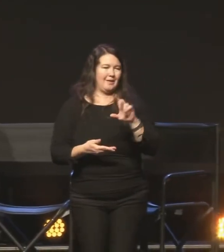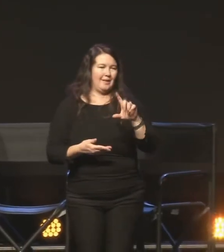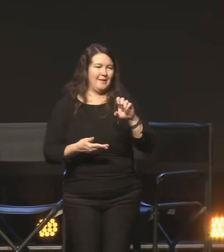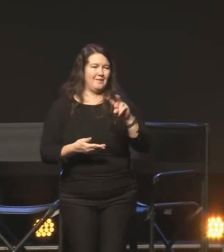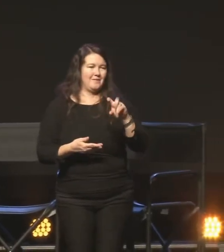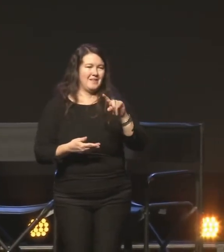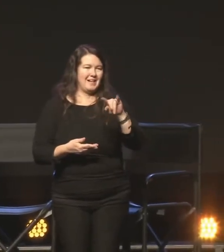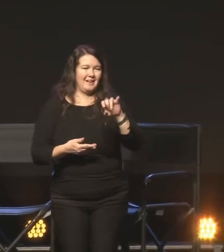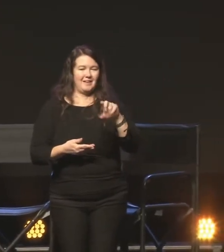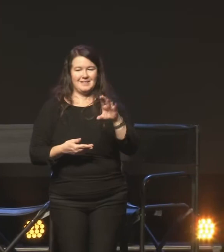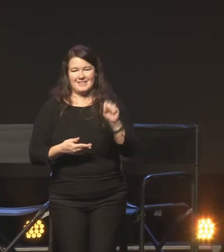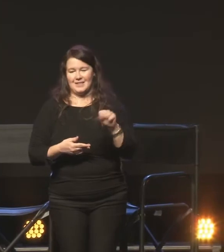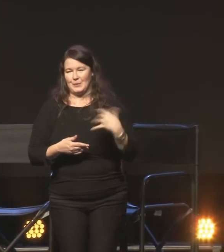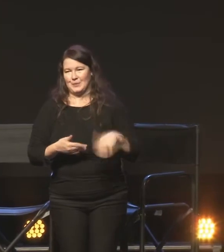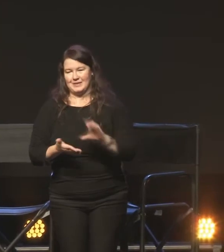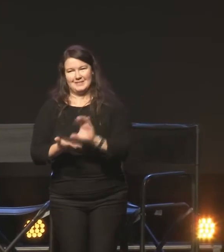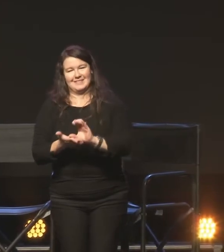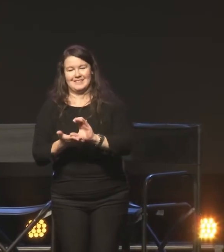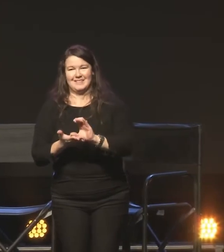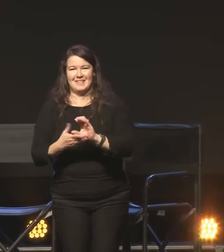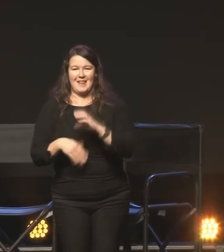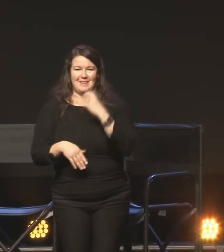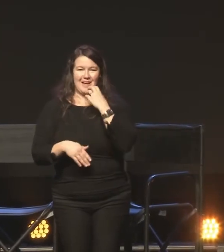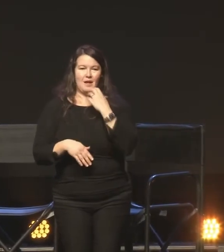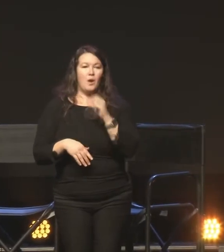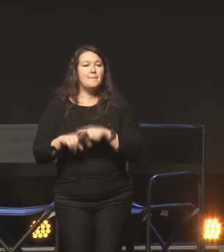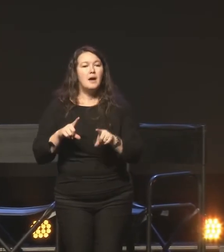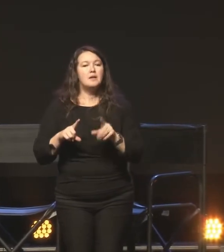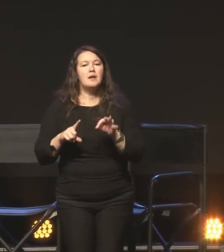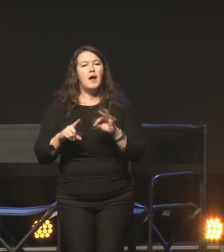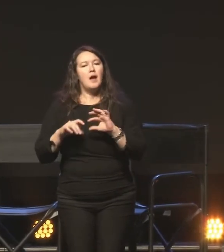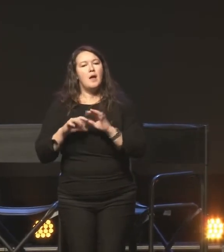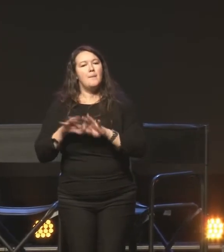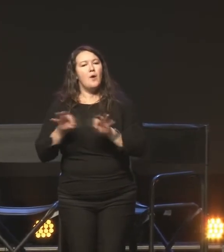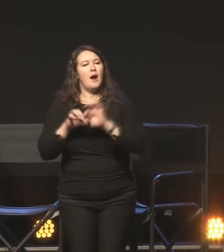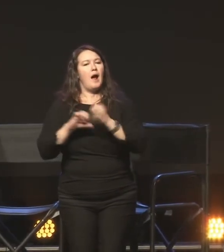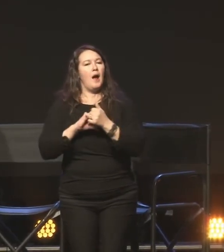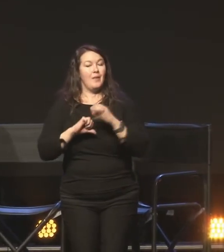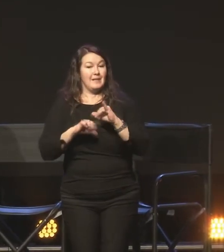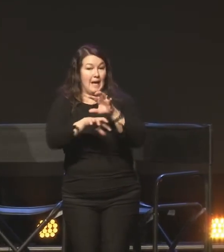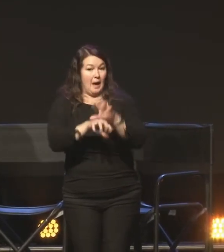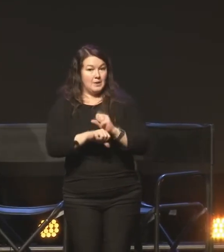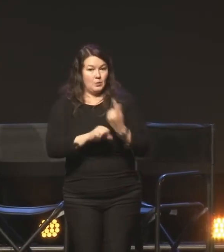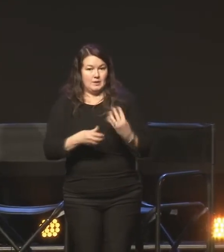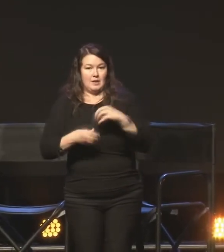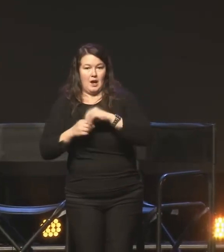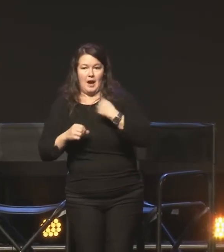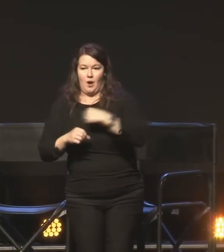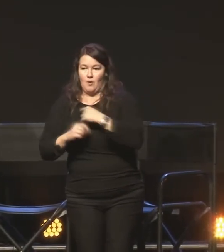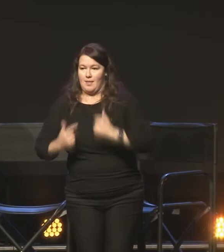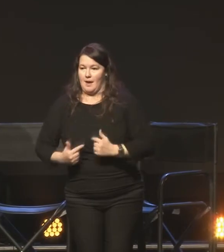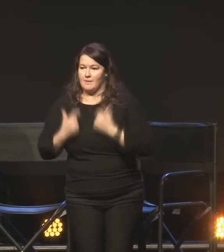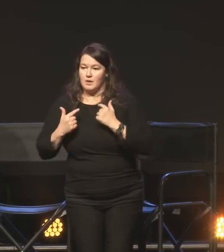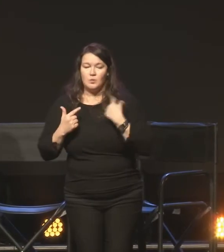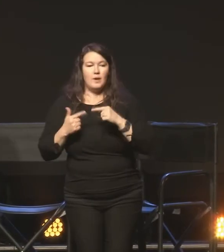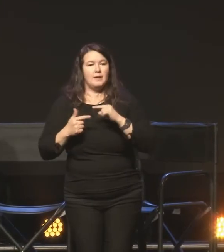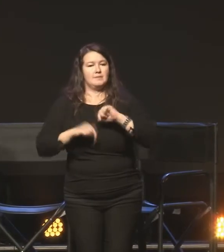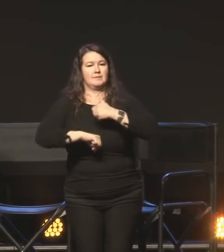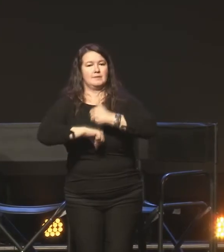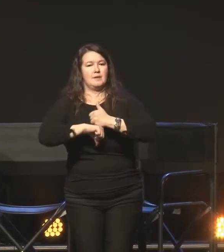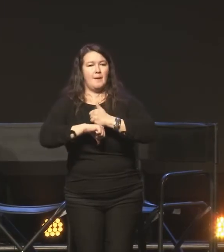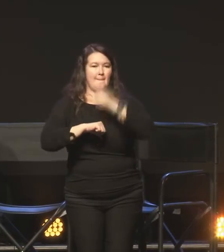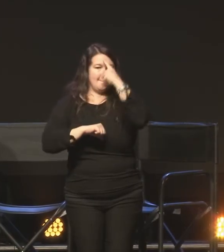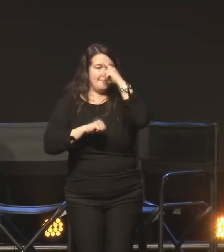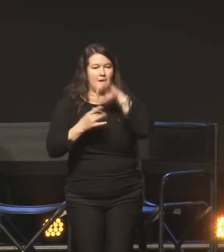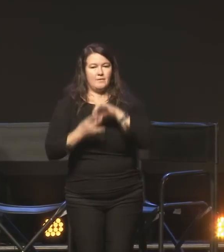that. But it is important, like, how do we put these habits in our lives that can just bring a mindfulness to us? So when we talk about, like,